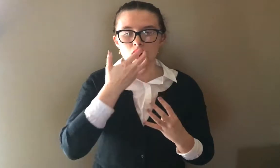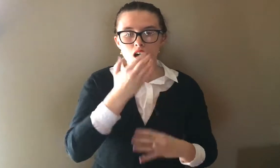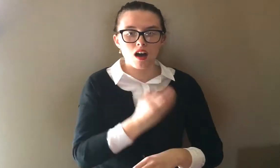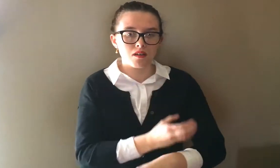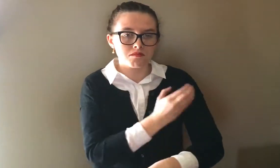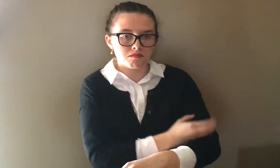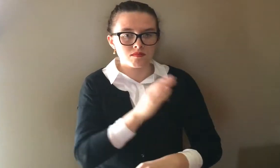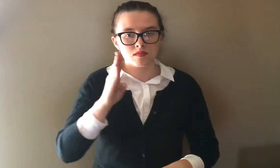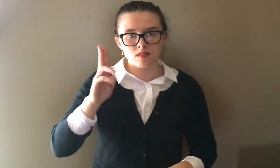burns,